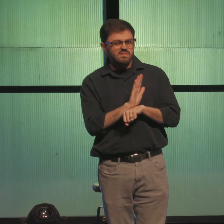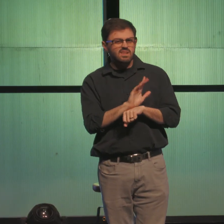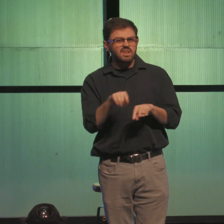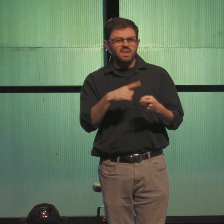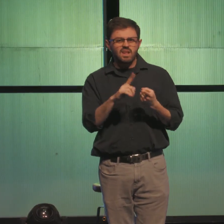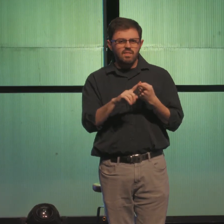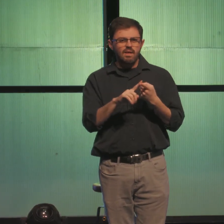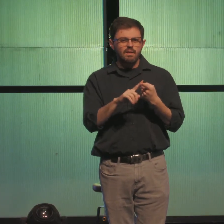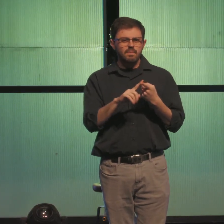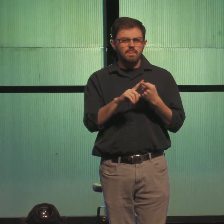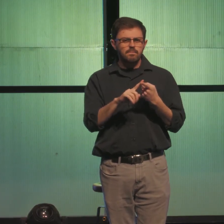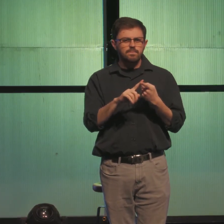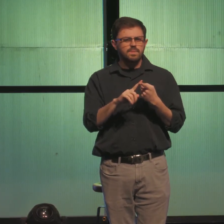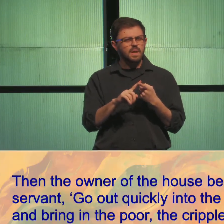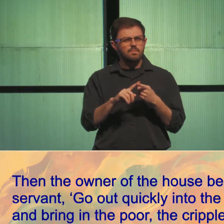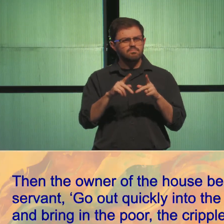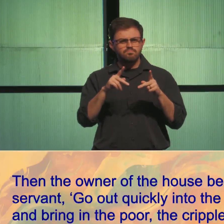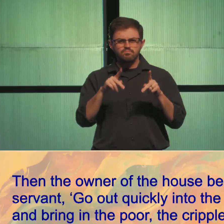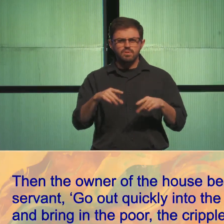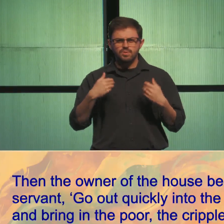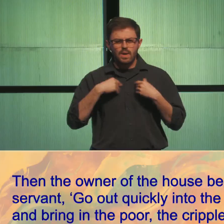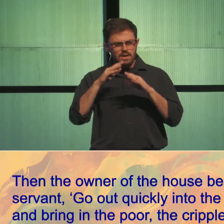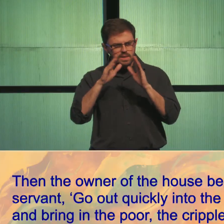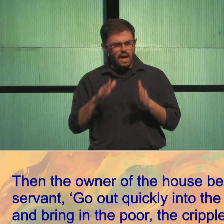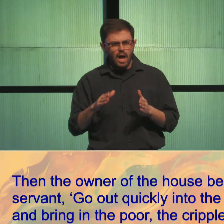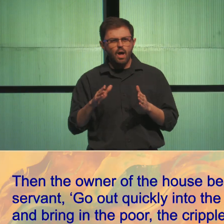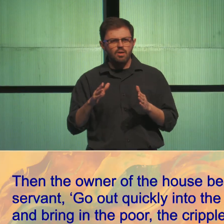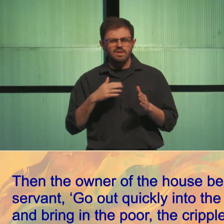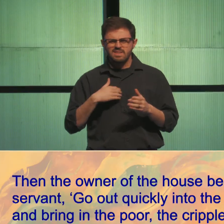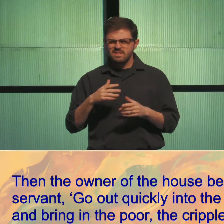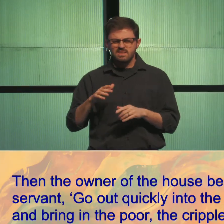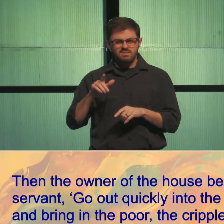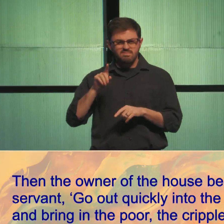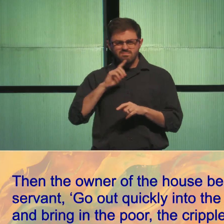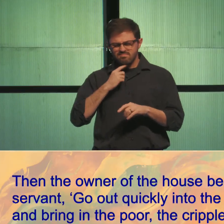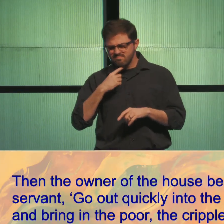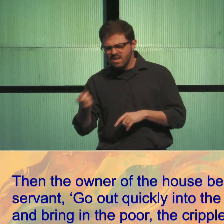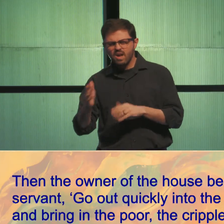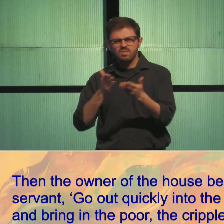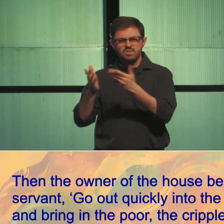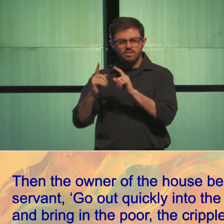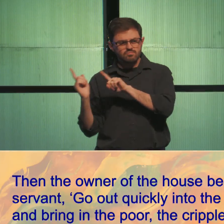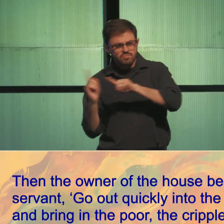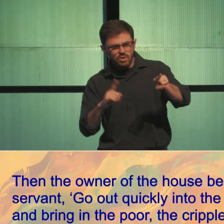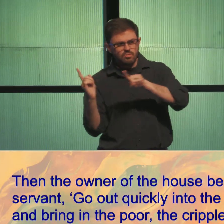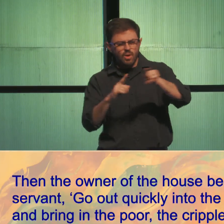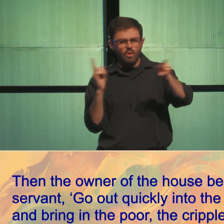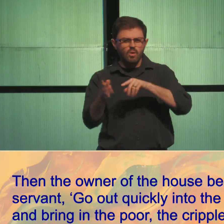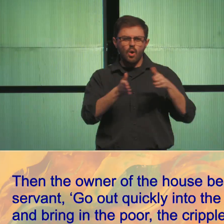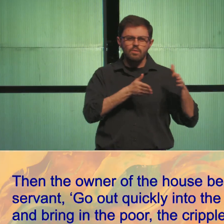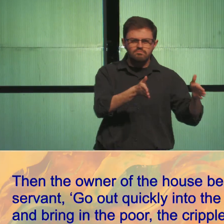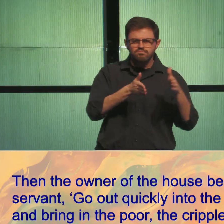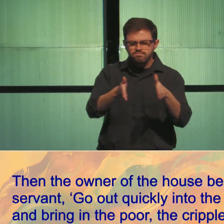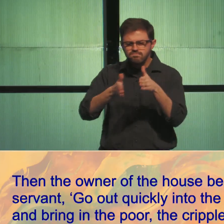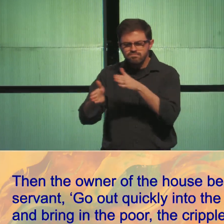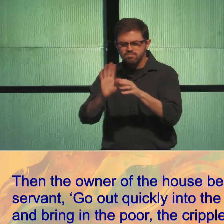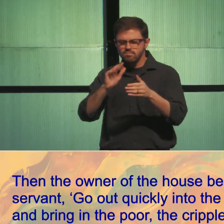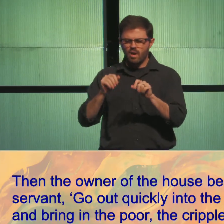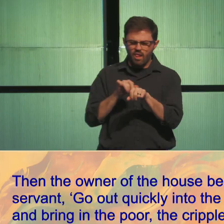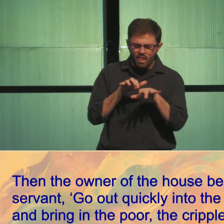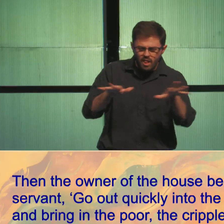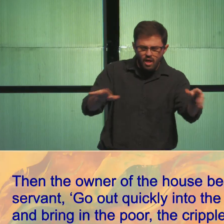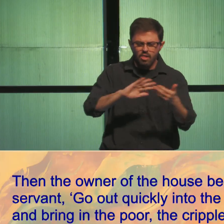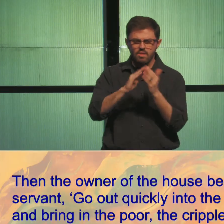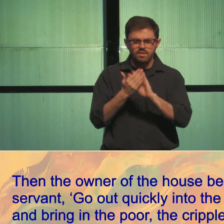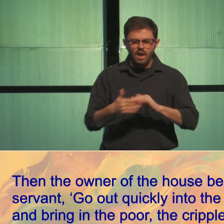owner gets angry, and he orders his servants, go out quickly into the streets and alleys of the town and bring in the poor and the crippled